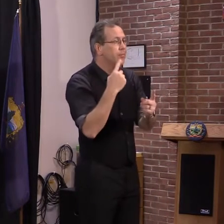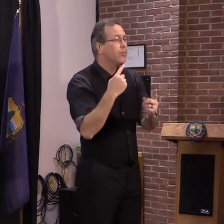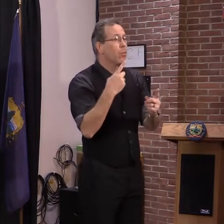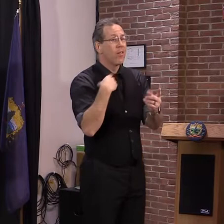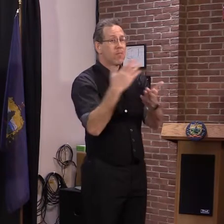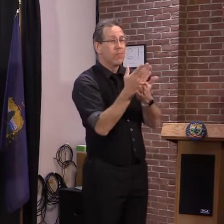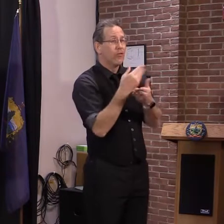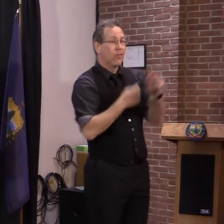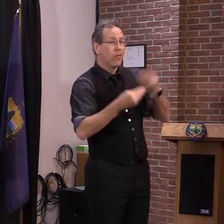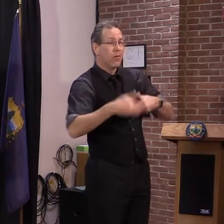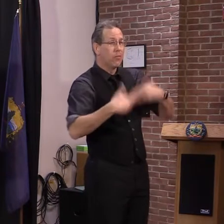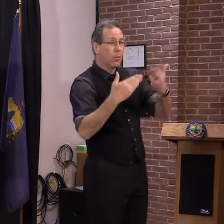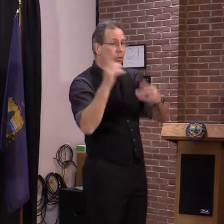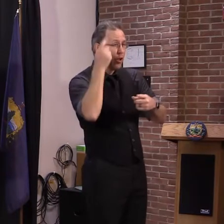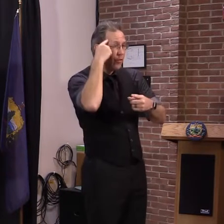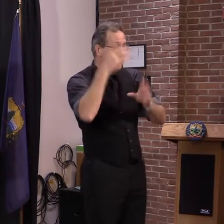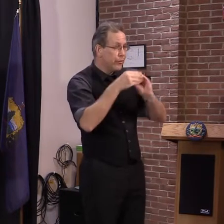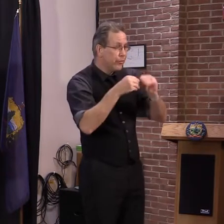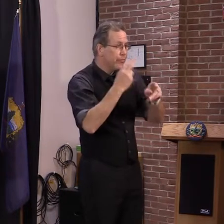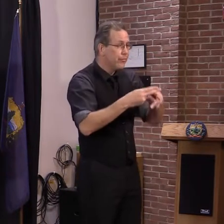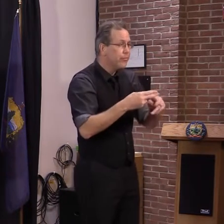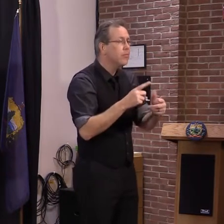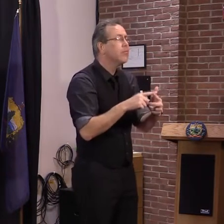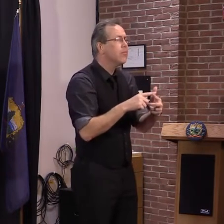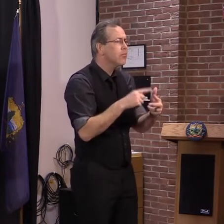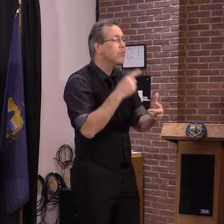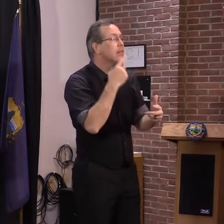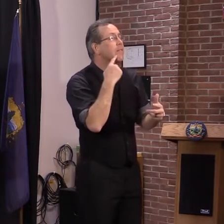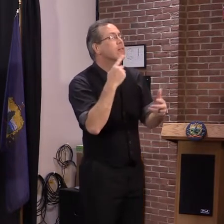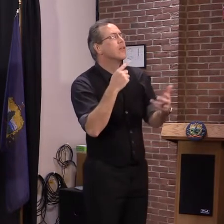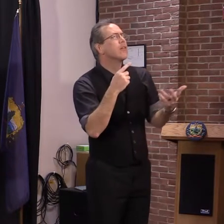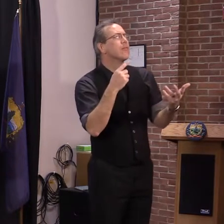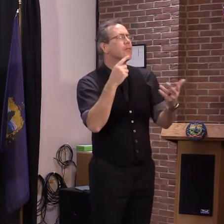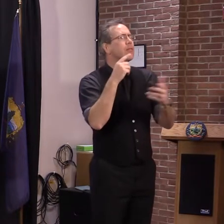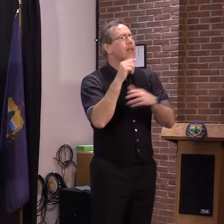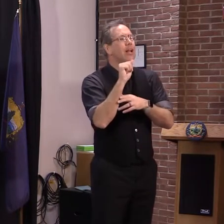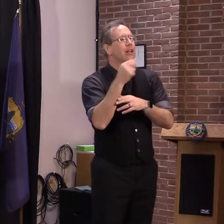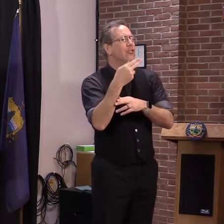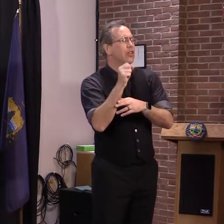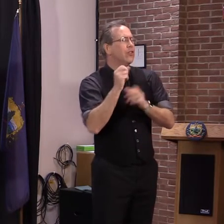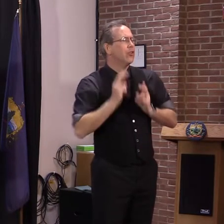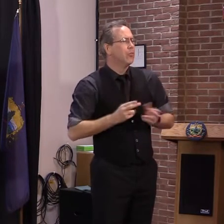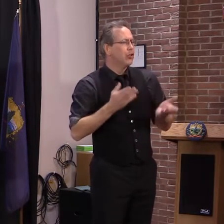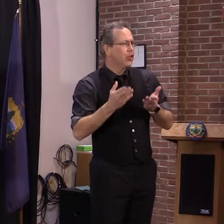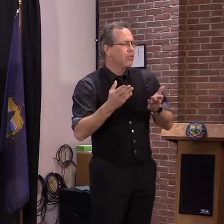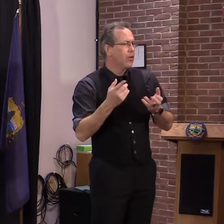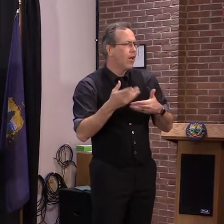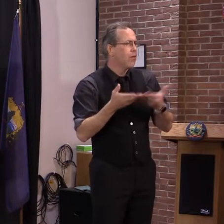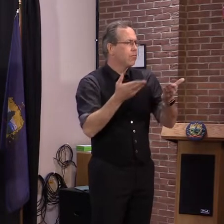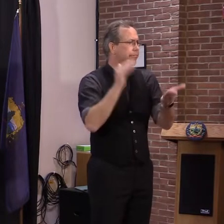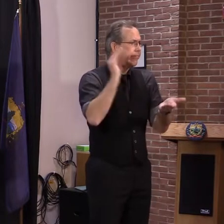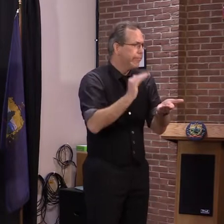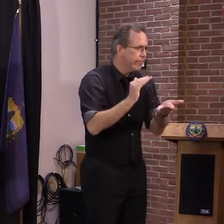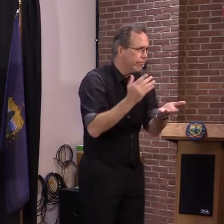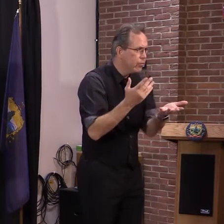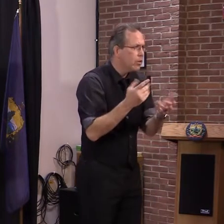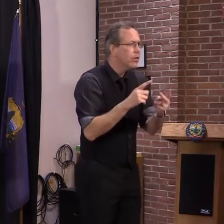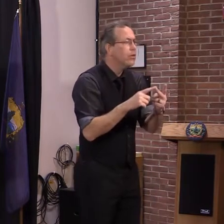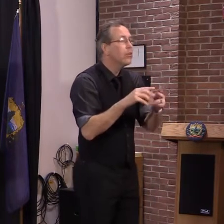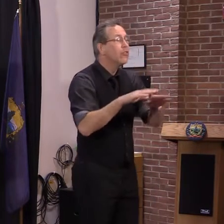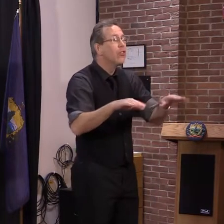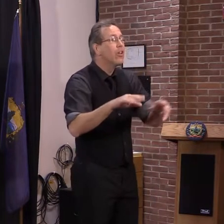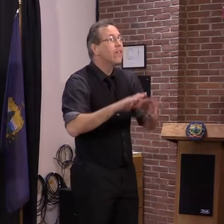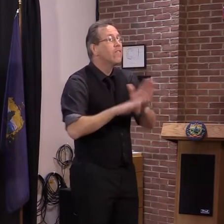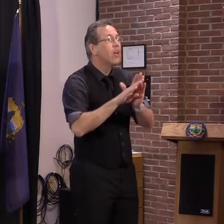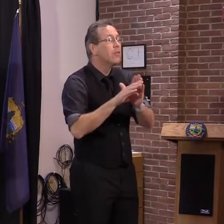for Vermonters, especially those Vermonters served by the Agency of Human Services. It would expand the child development tax credit and make it